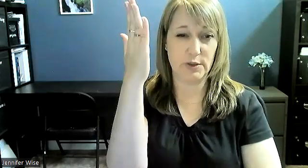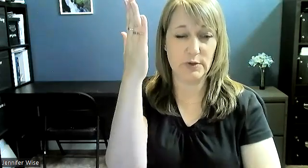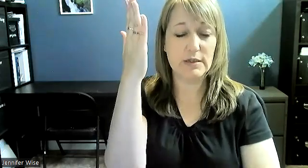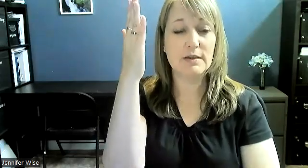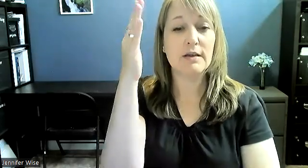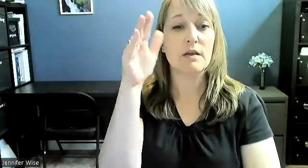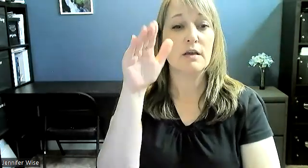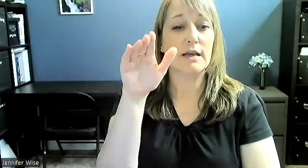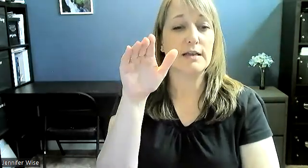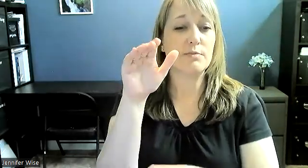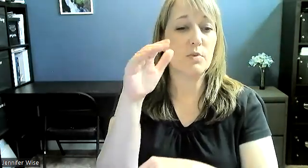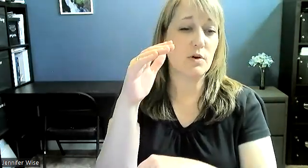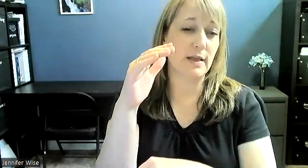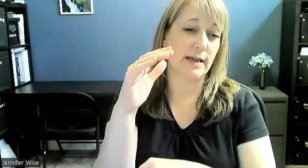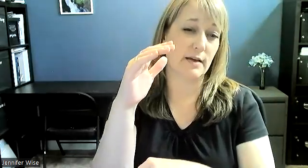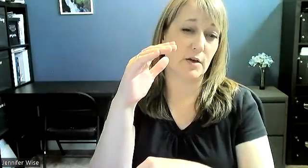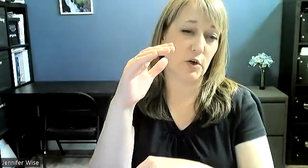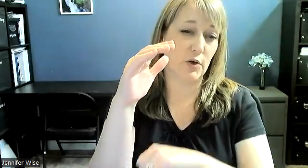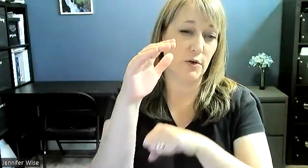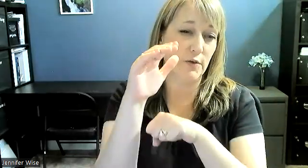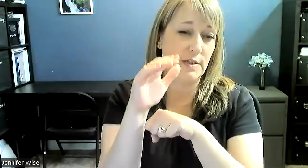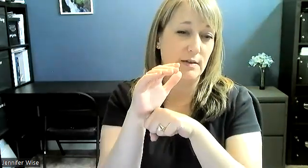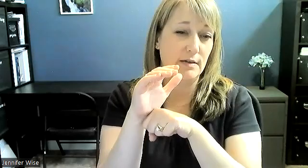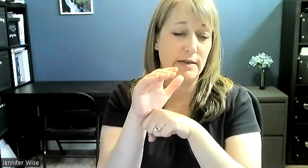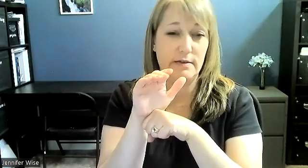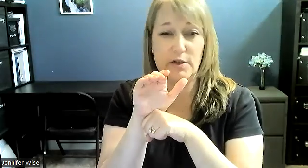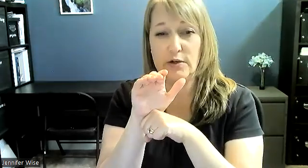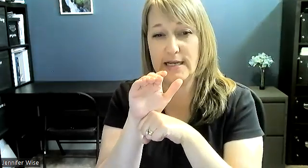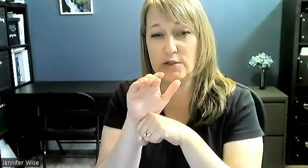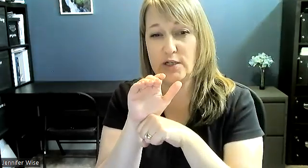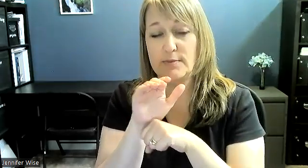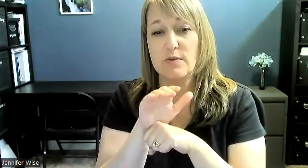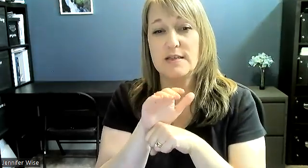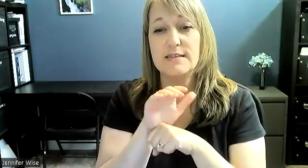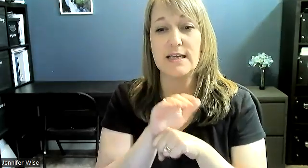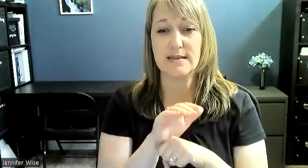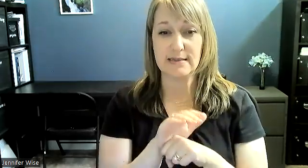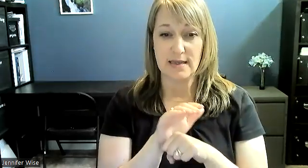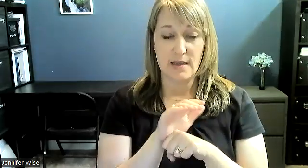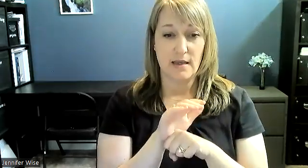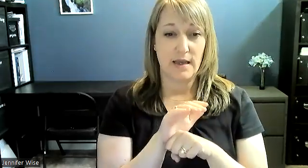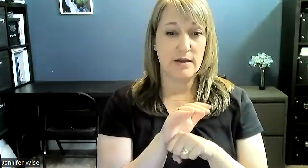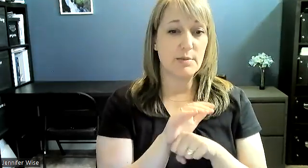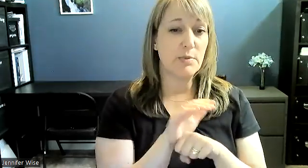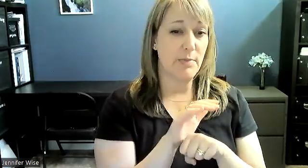noon. It's more like a curved hand shape. So this is, and some people bounce